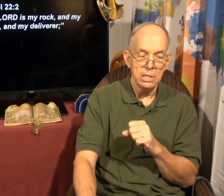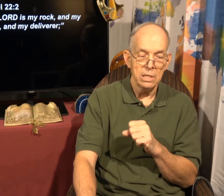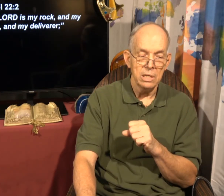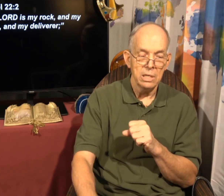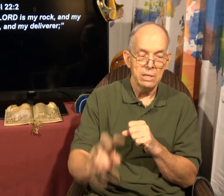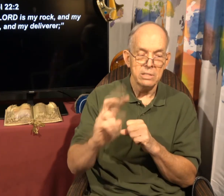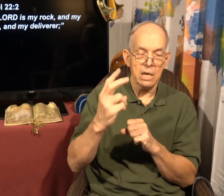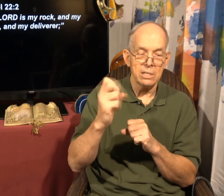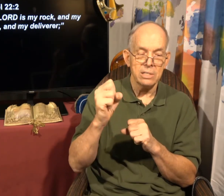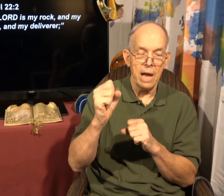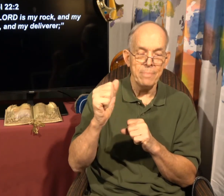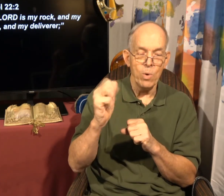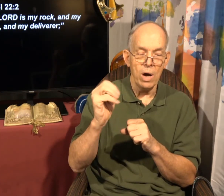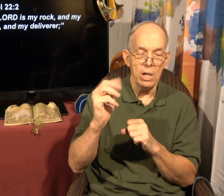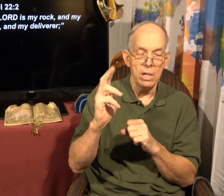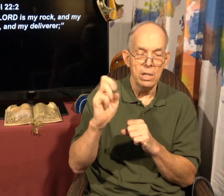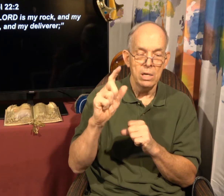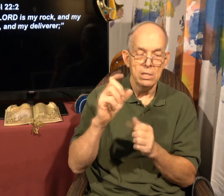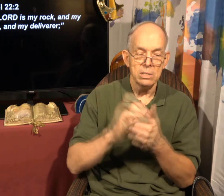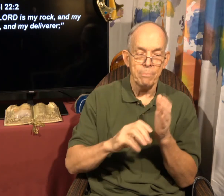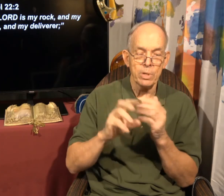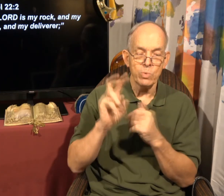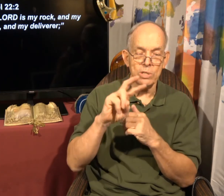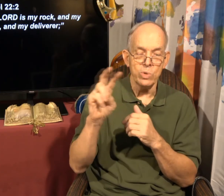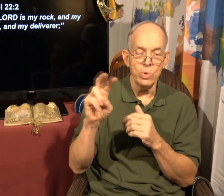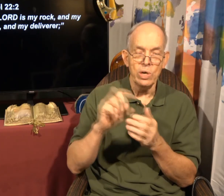the Lord shall be saved from it.